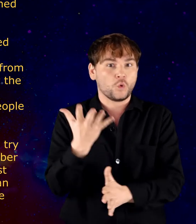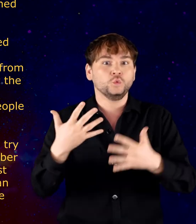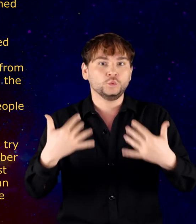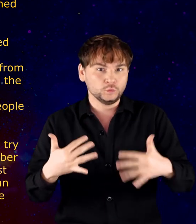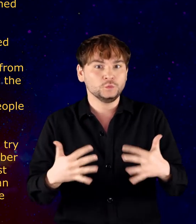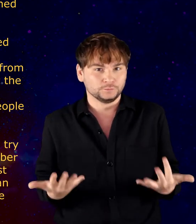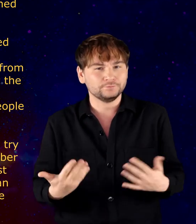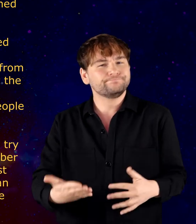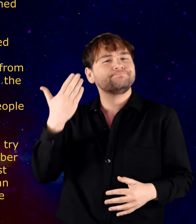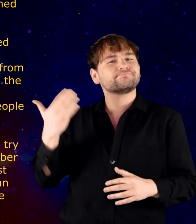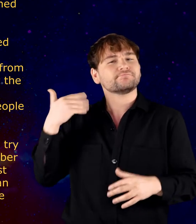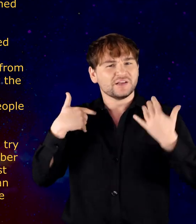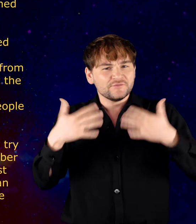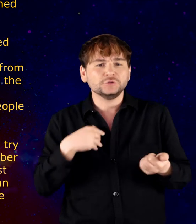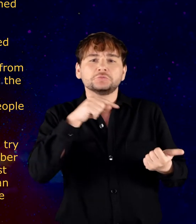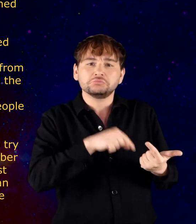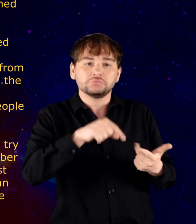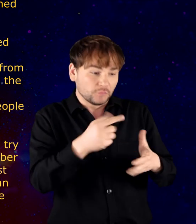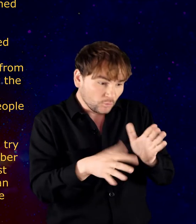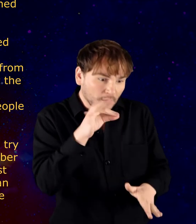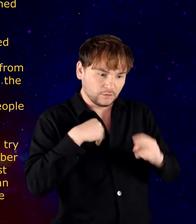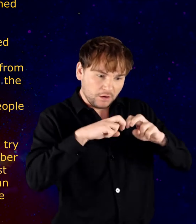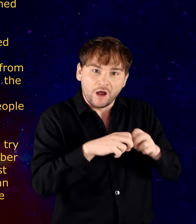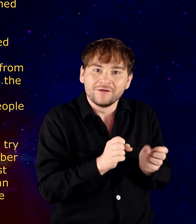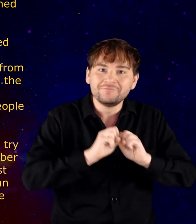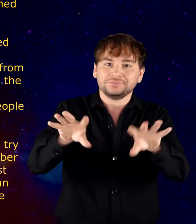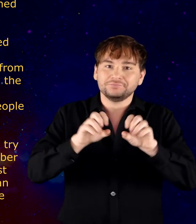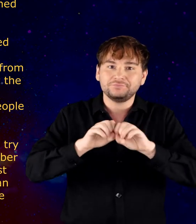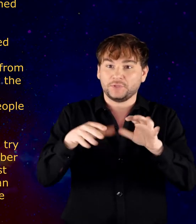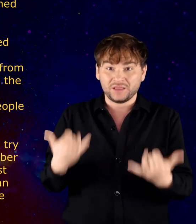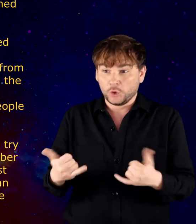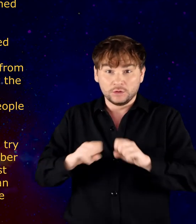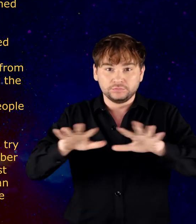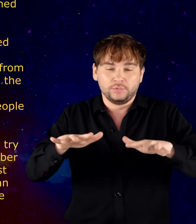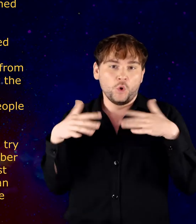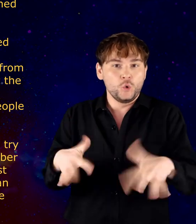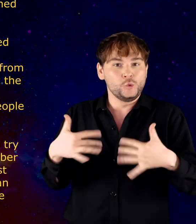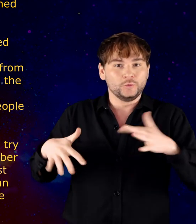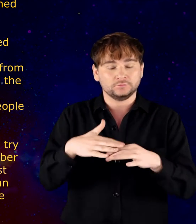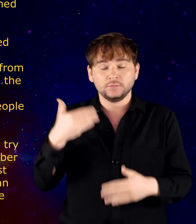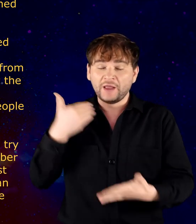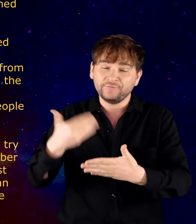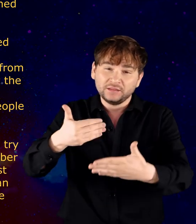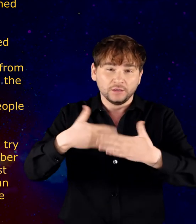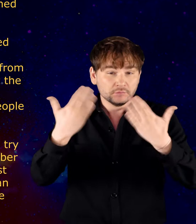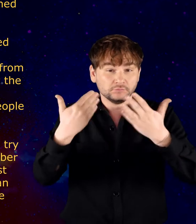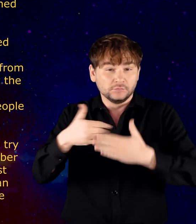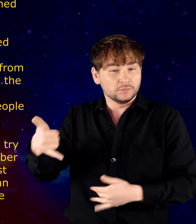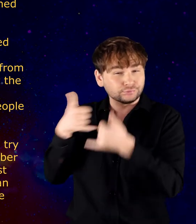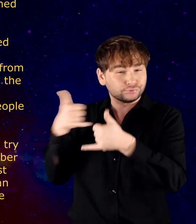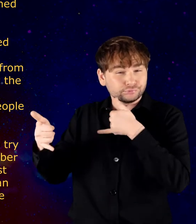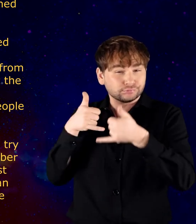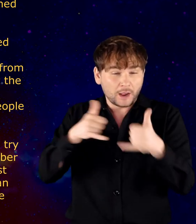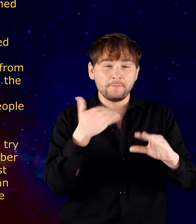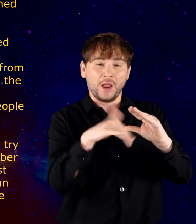my telephone never stopped ringing. My email box kept on being filled. The same for my colleagues